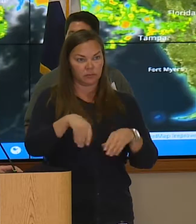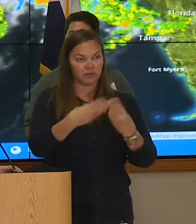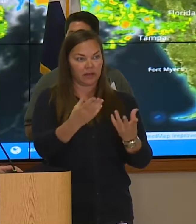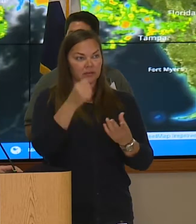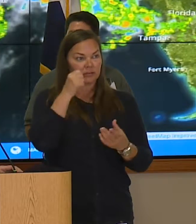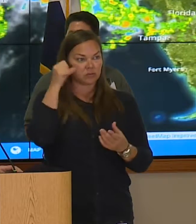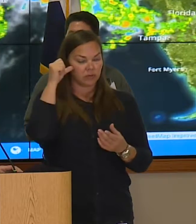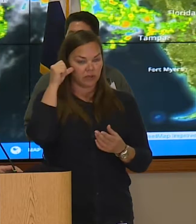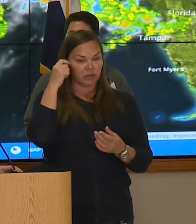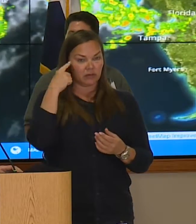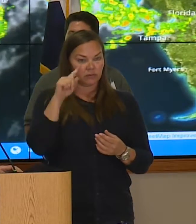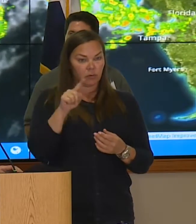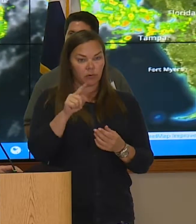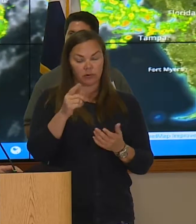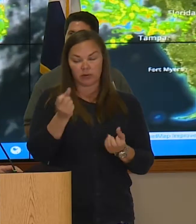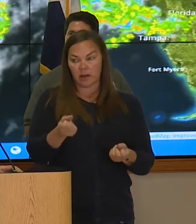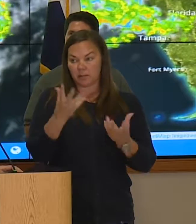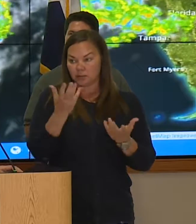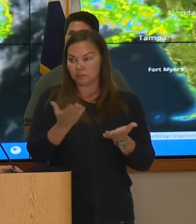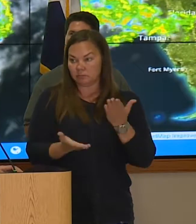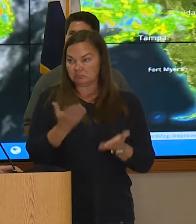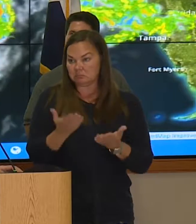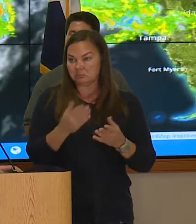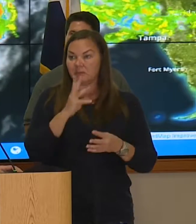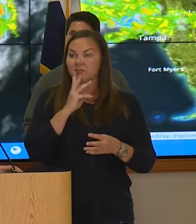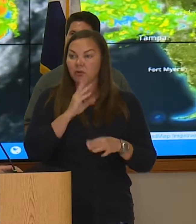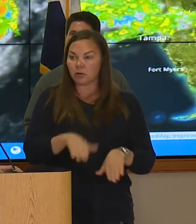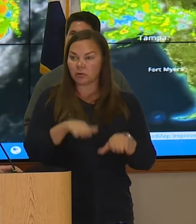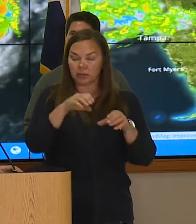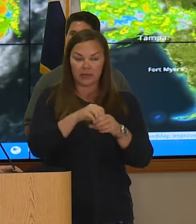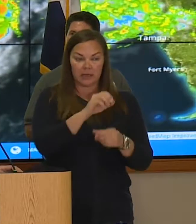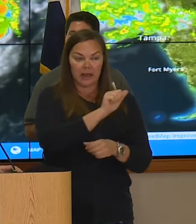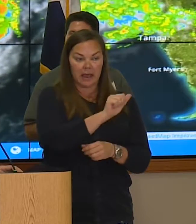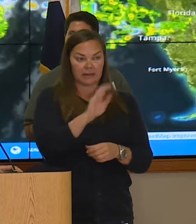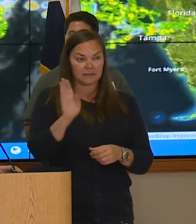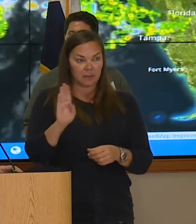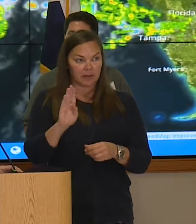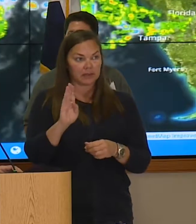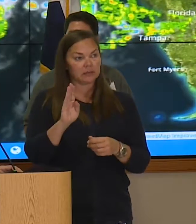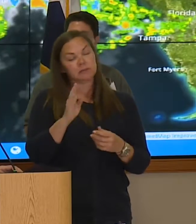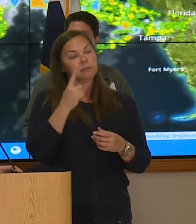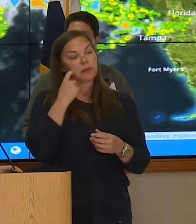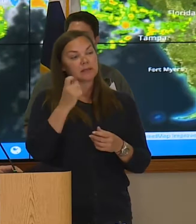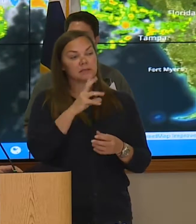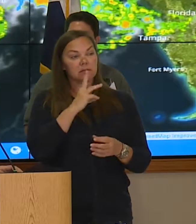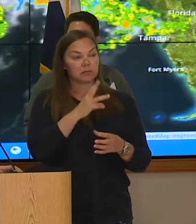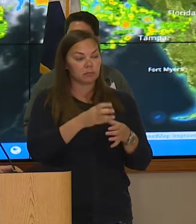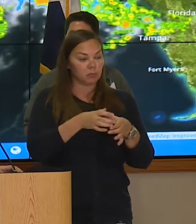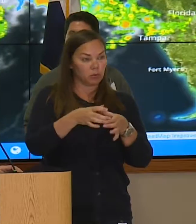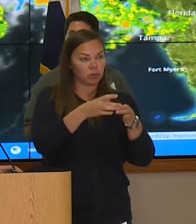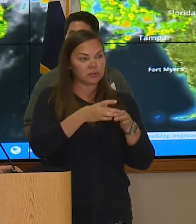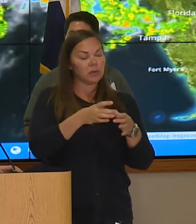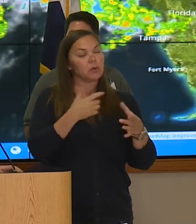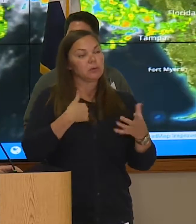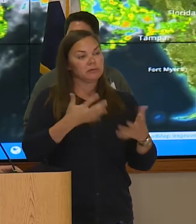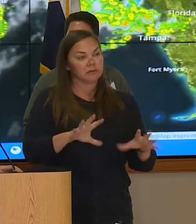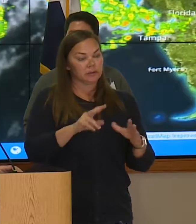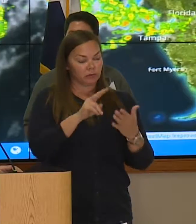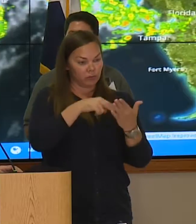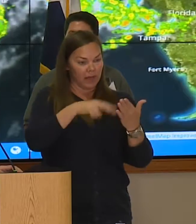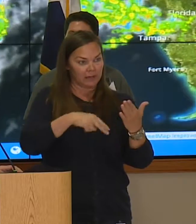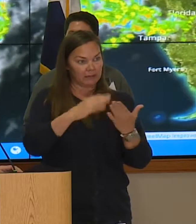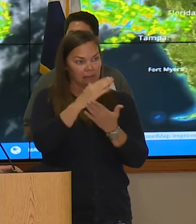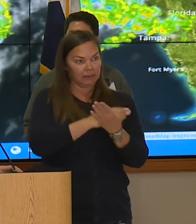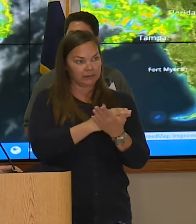yesterday for the potential for flooding in both Addicks and Barker due to the pools. We have reviewed that list, and at this